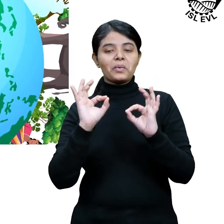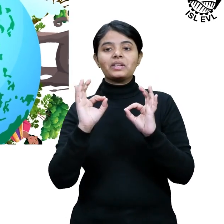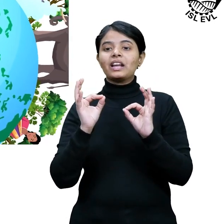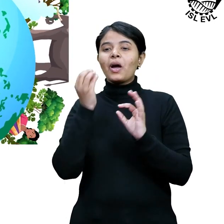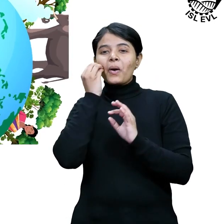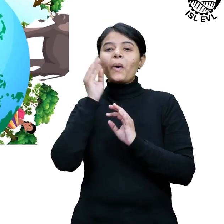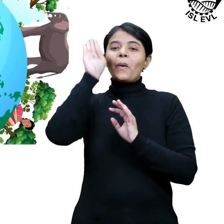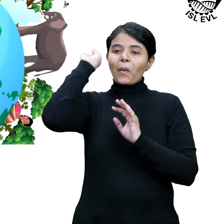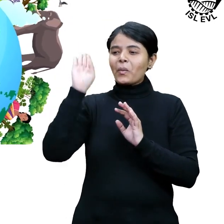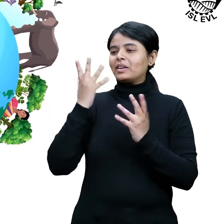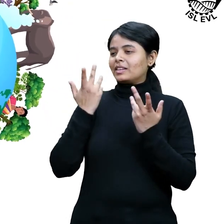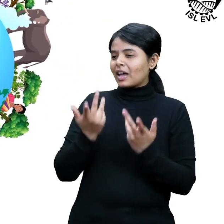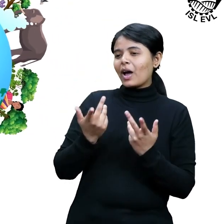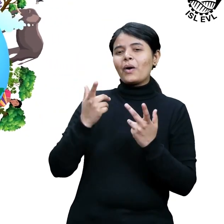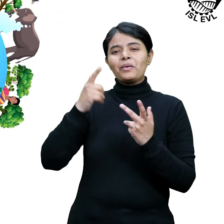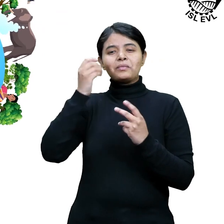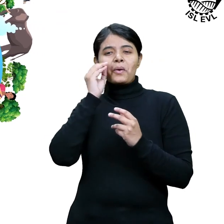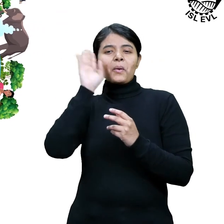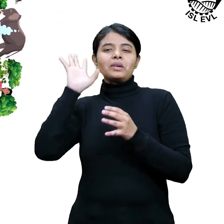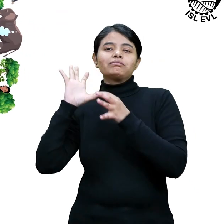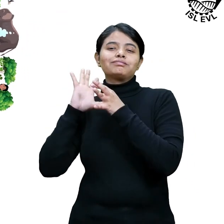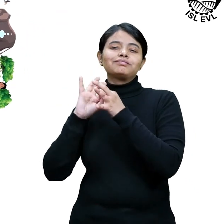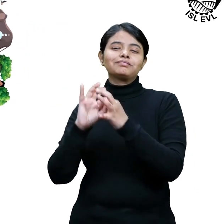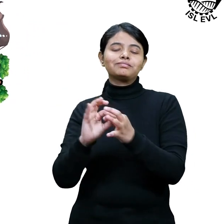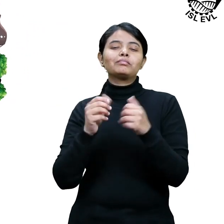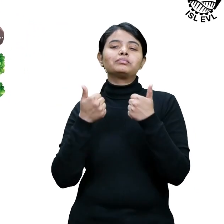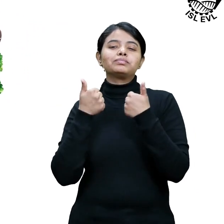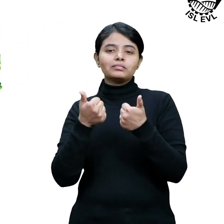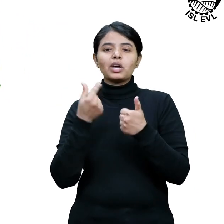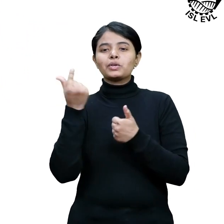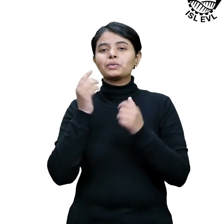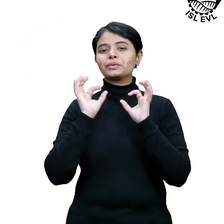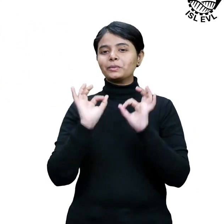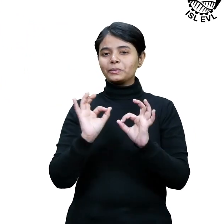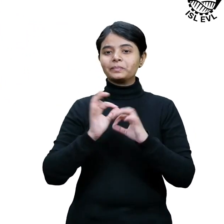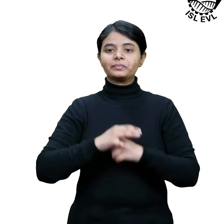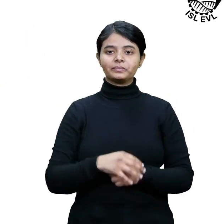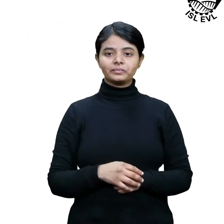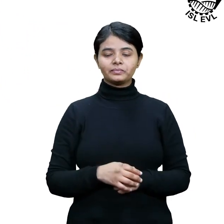and sustainable use of biological treasures and traditional wisdom of India.